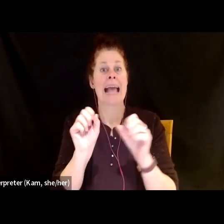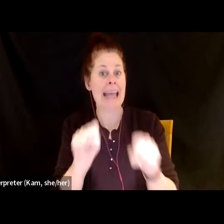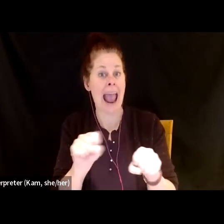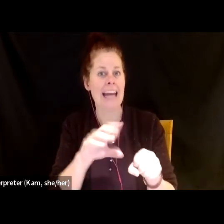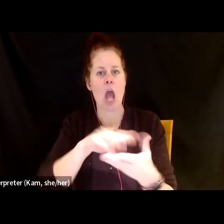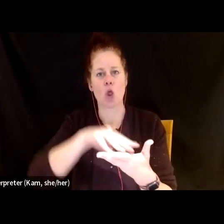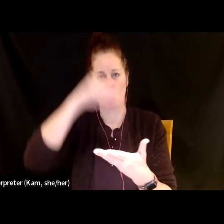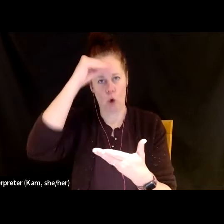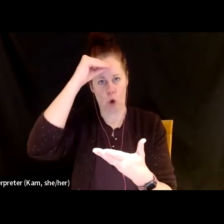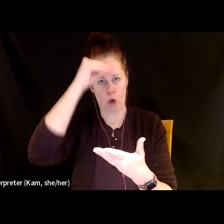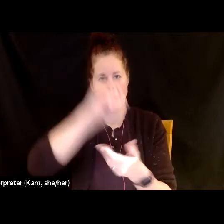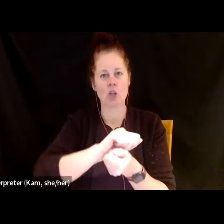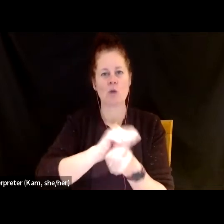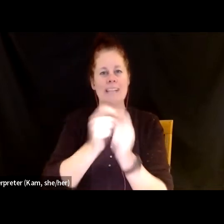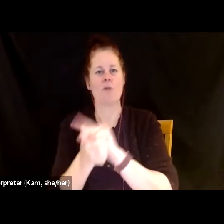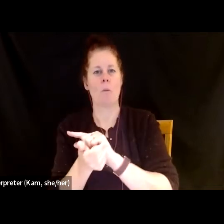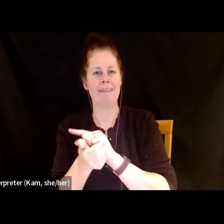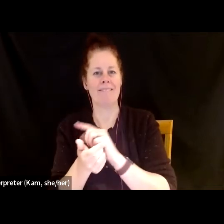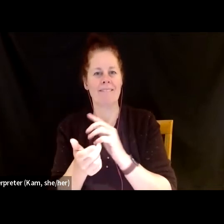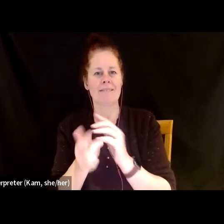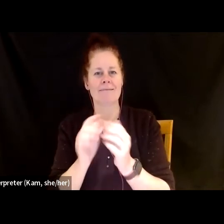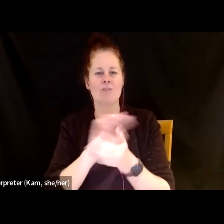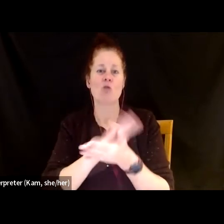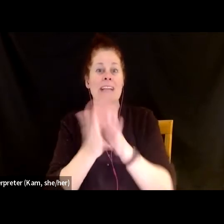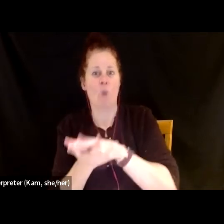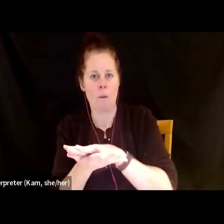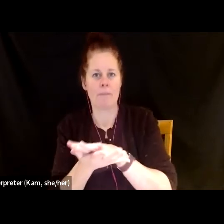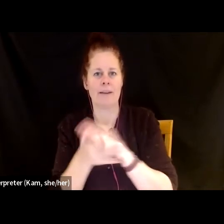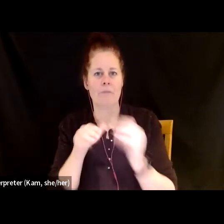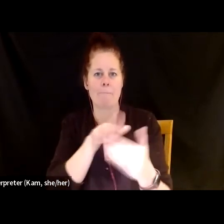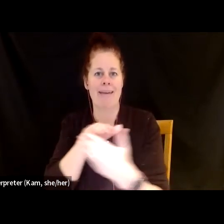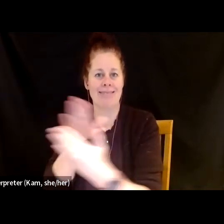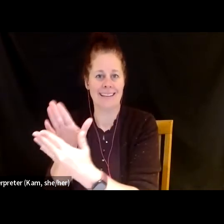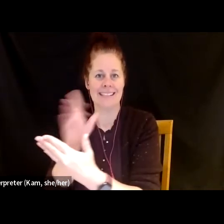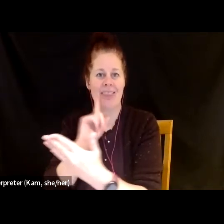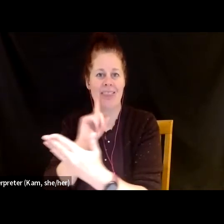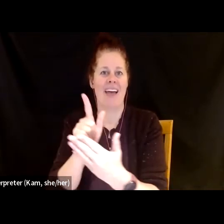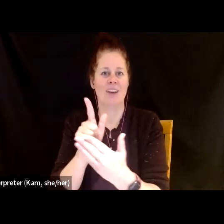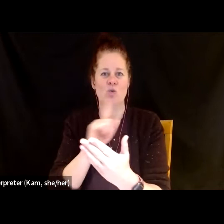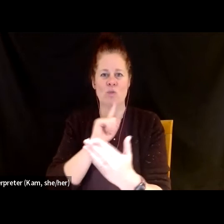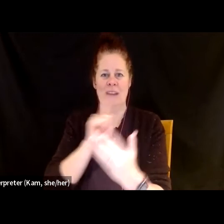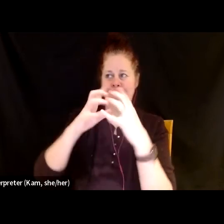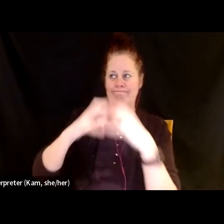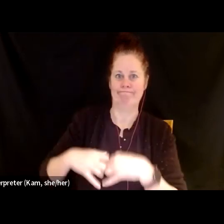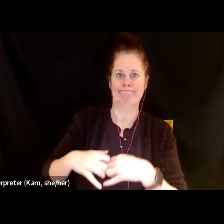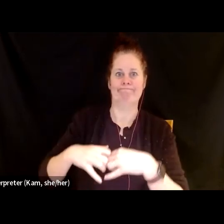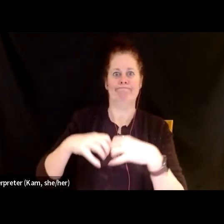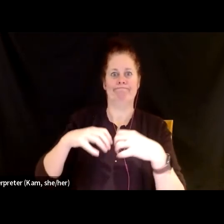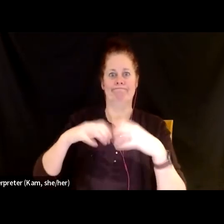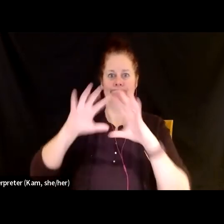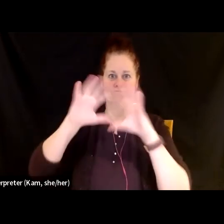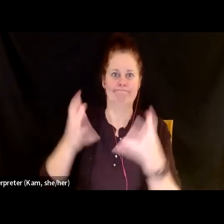methods that directly address how to shift structural and systemic practices that negatively impact student